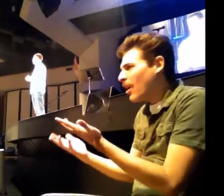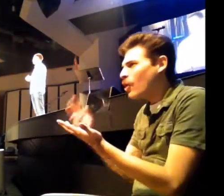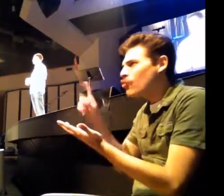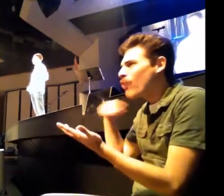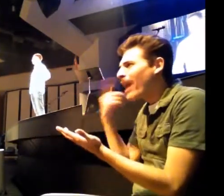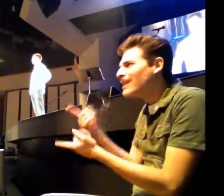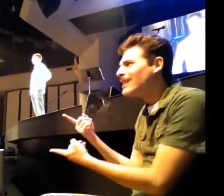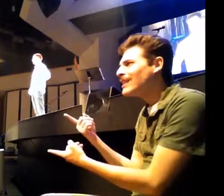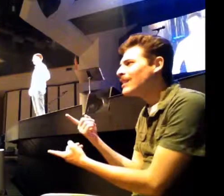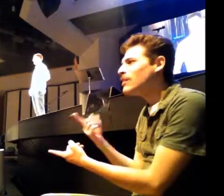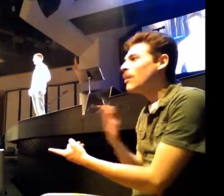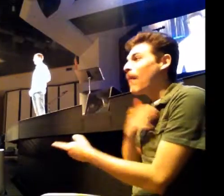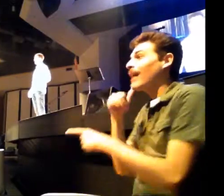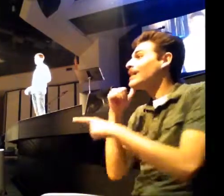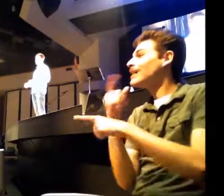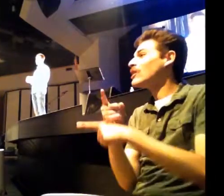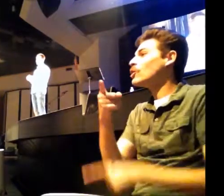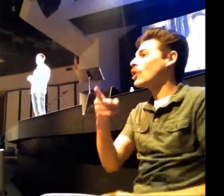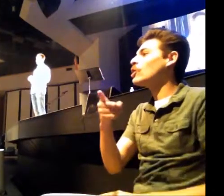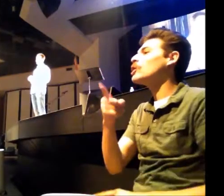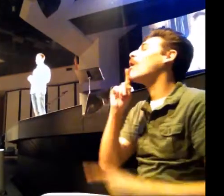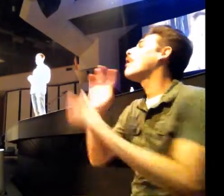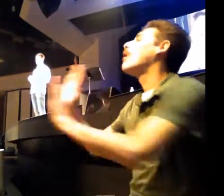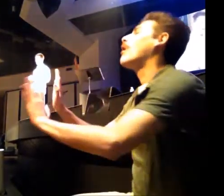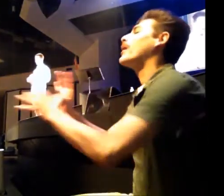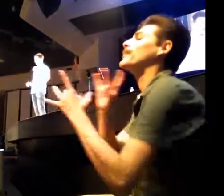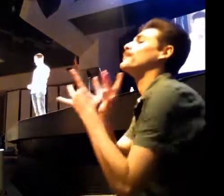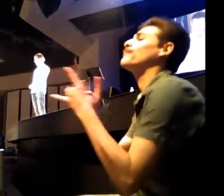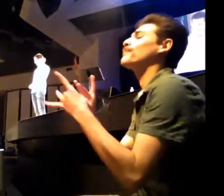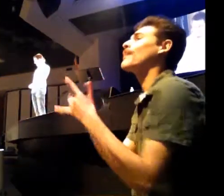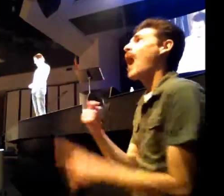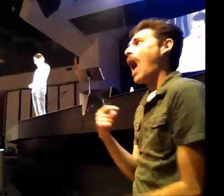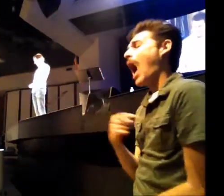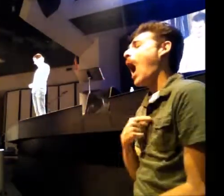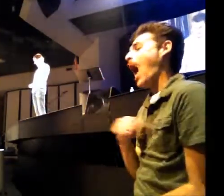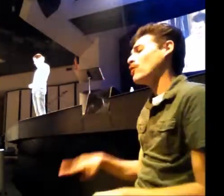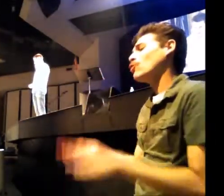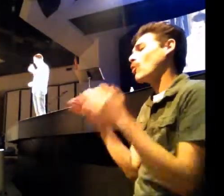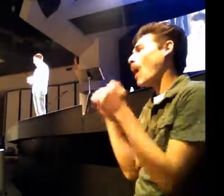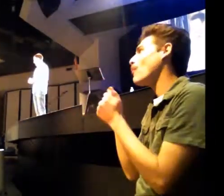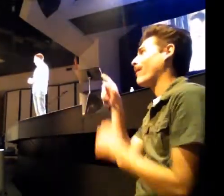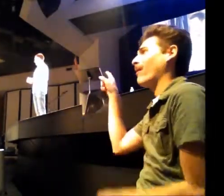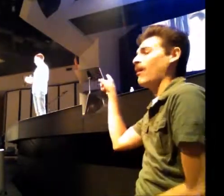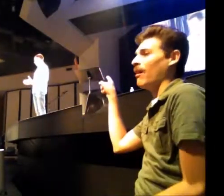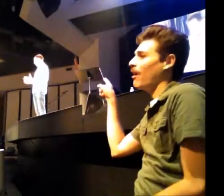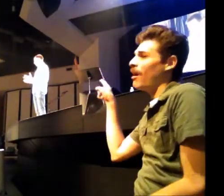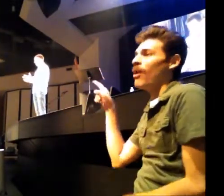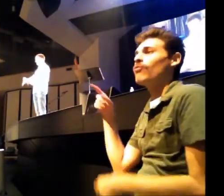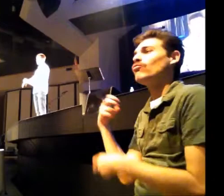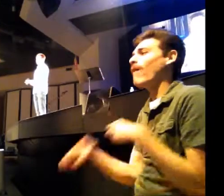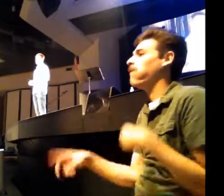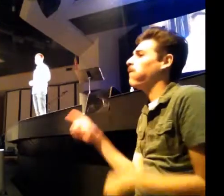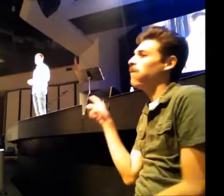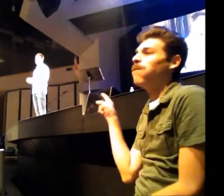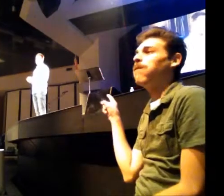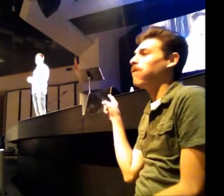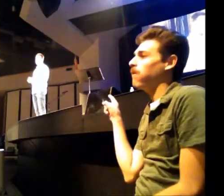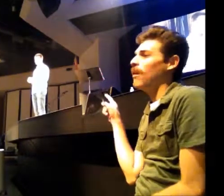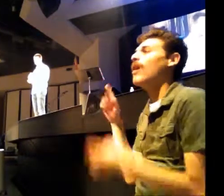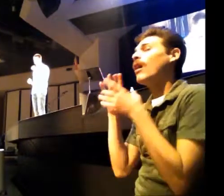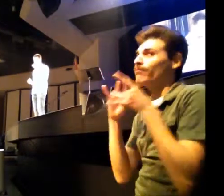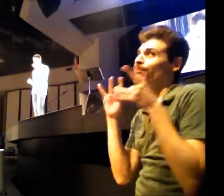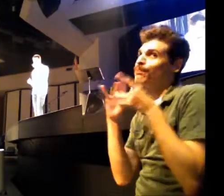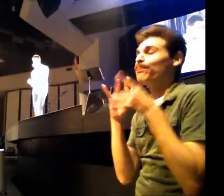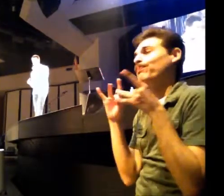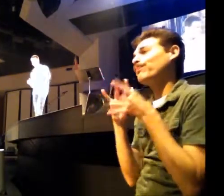try to convince you of the fact that it was really rough in her upbringing having to grow up with a brother like me. She'd probably tell you a story